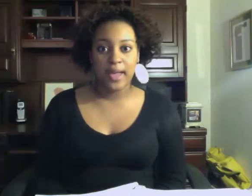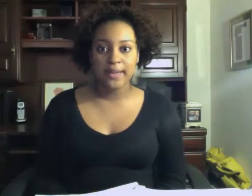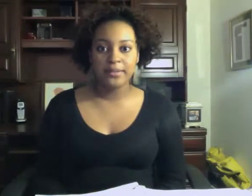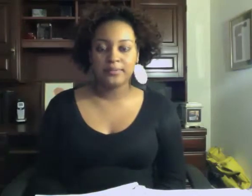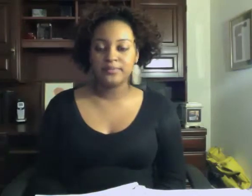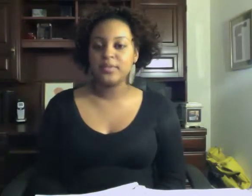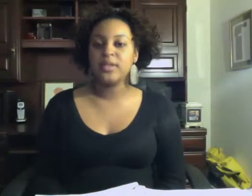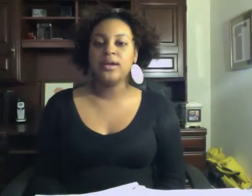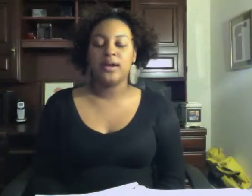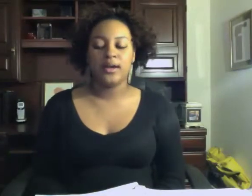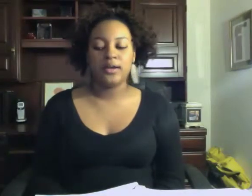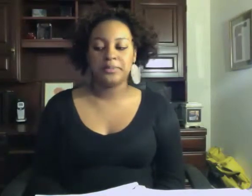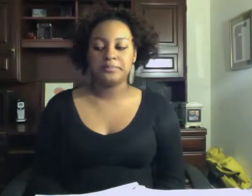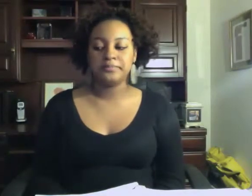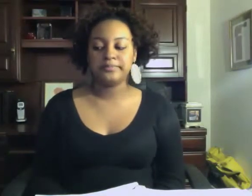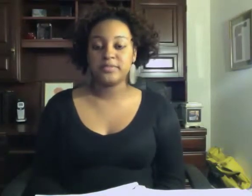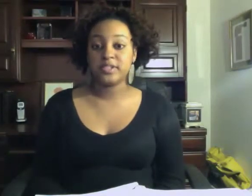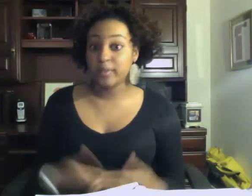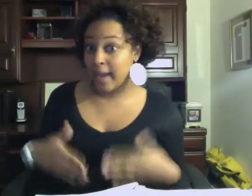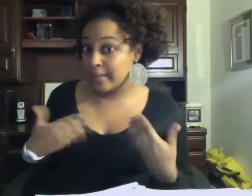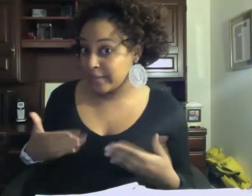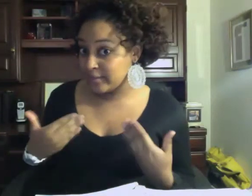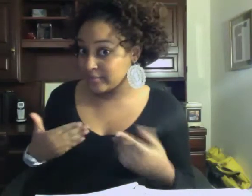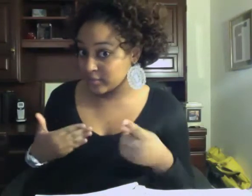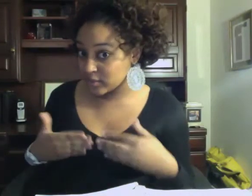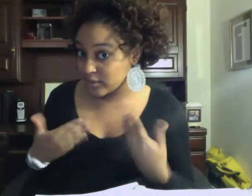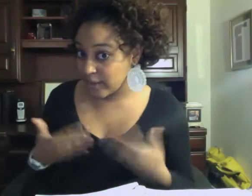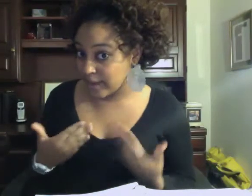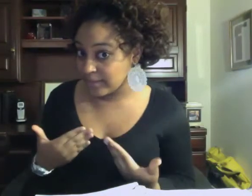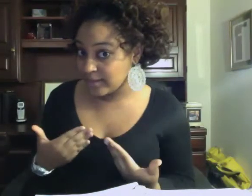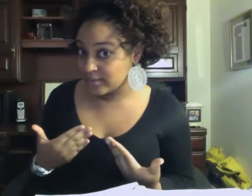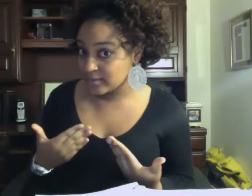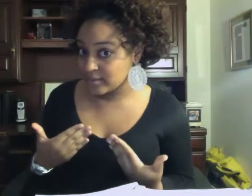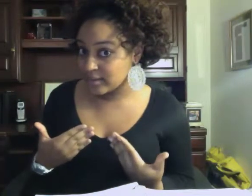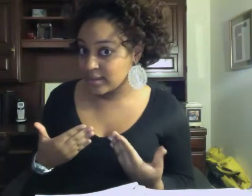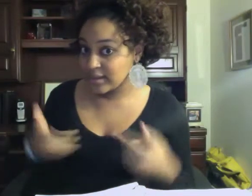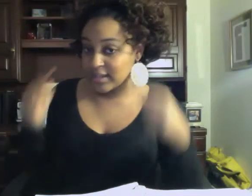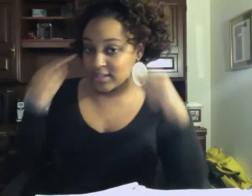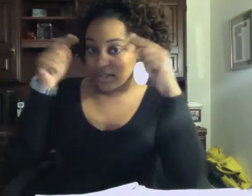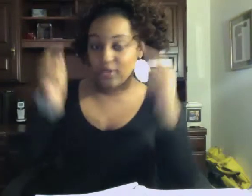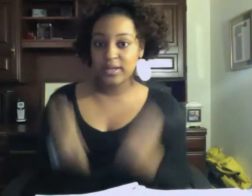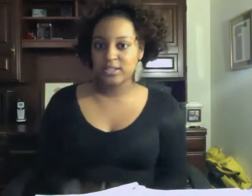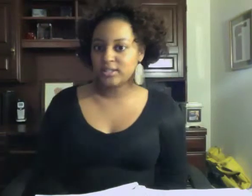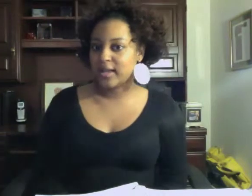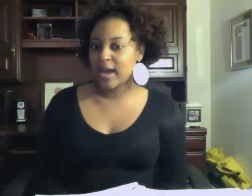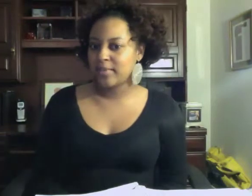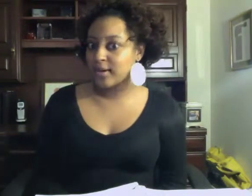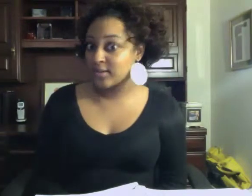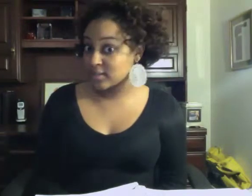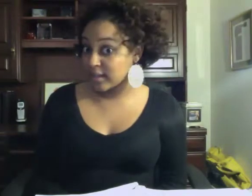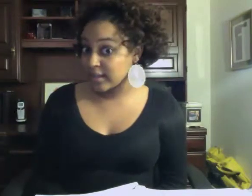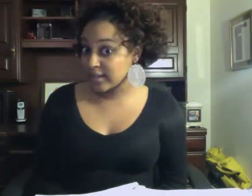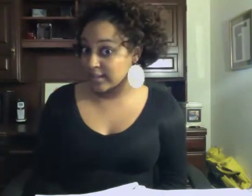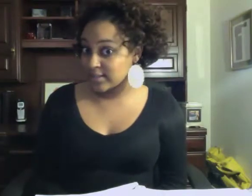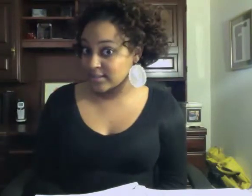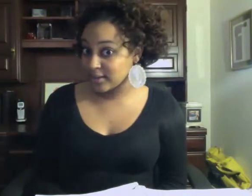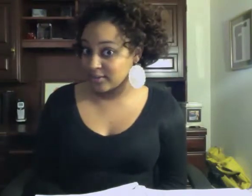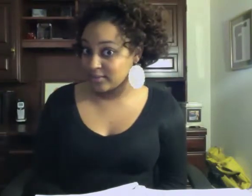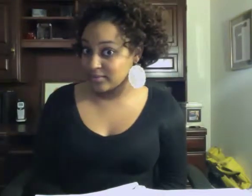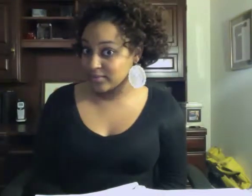happy? So happy, you happy? Yes, no question, the eyebrows are like, yes, no, what is